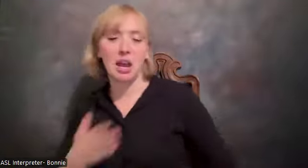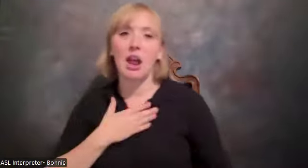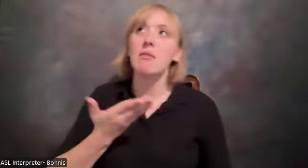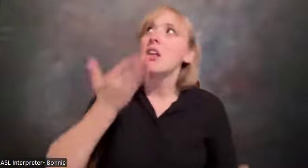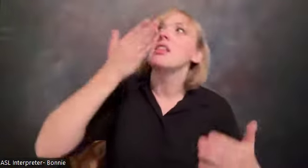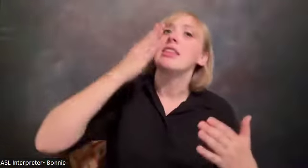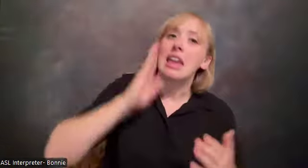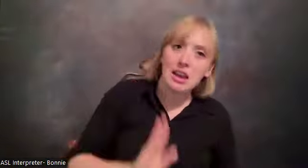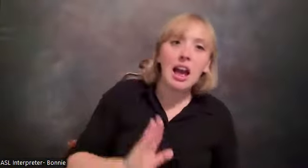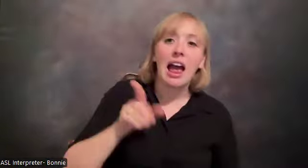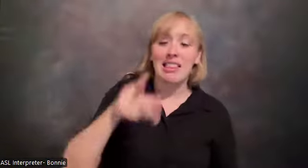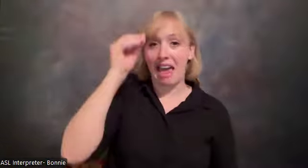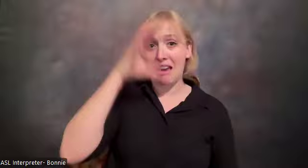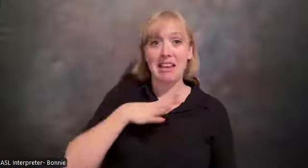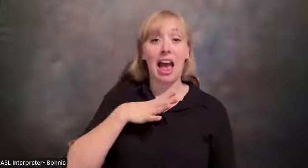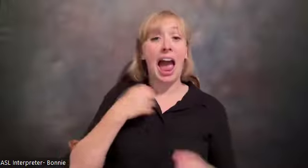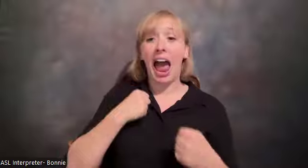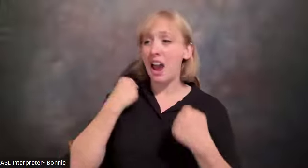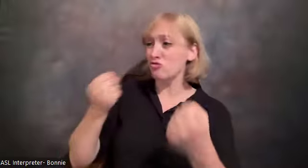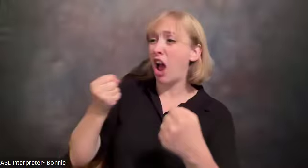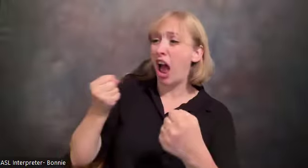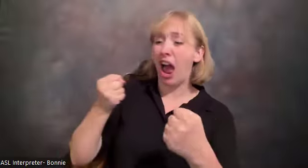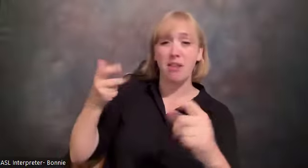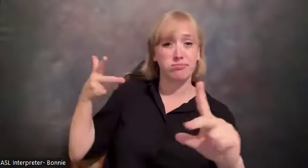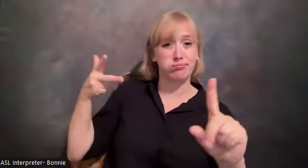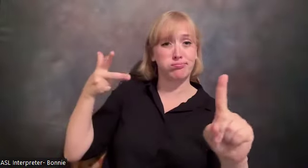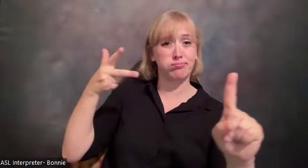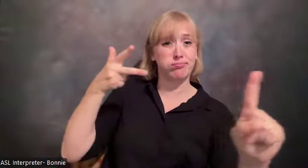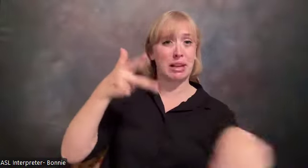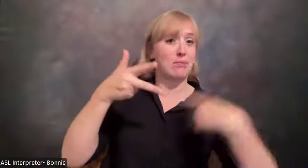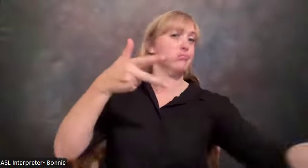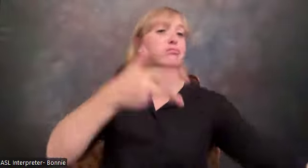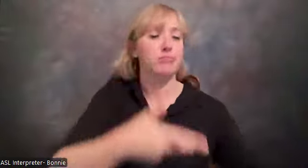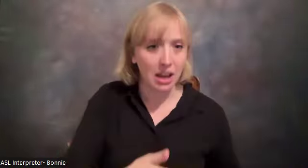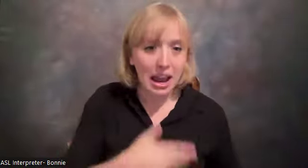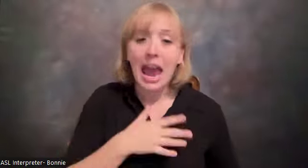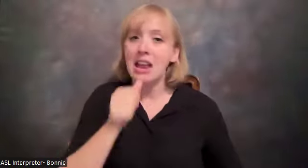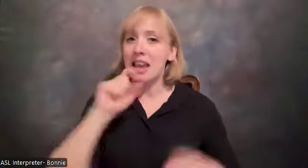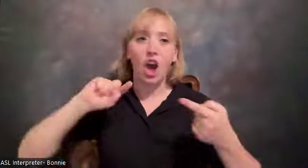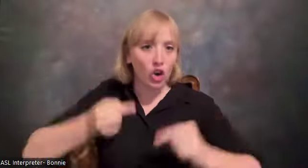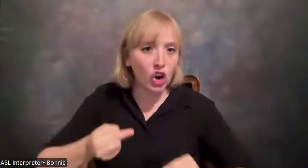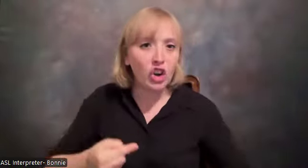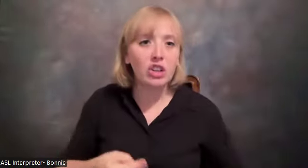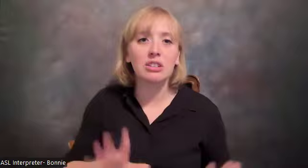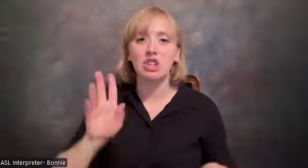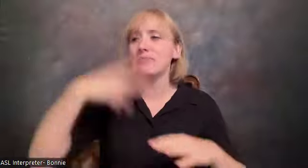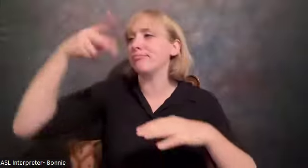shape. I mean, this guy did a quick dive out of there and did a quick somersault, back up, weapon drawn.